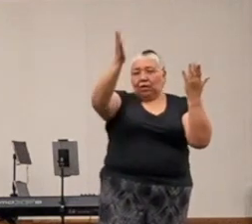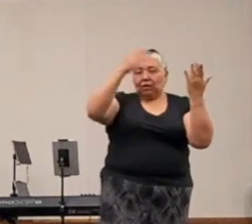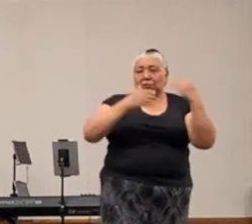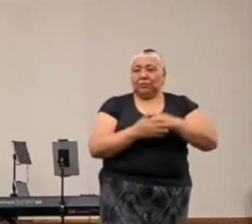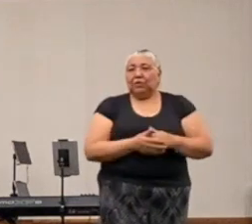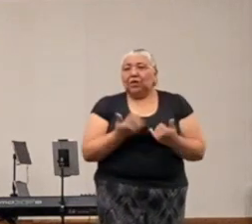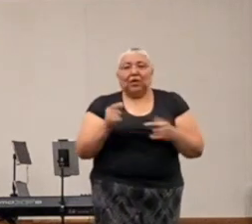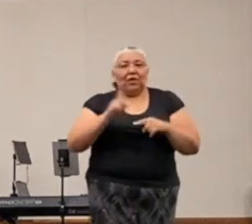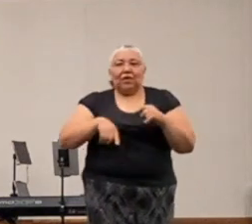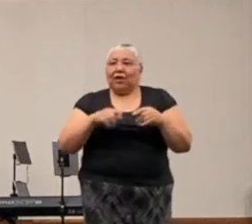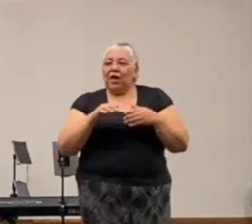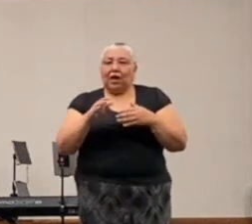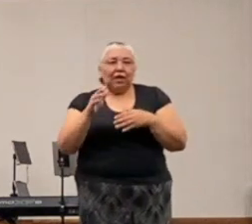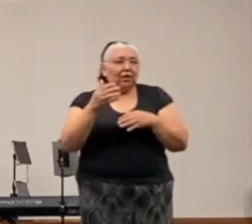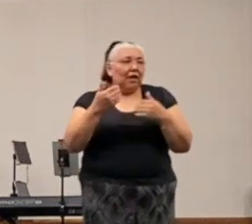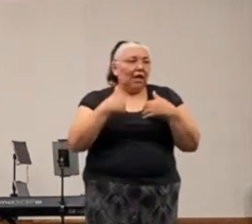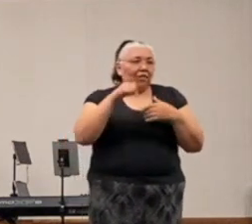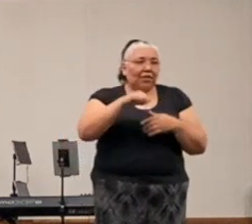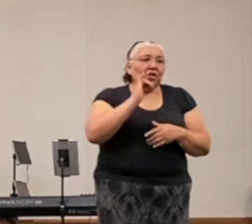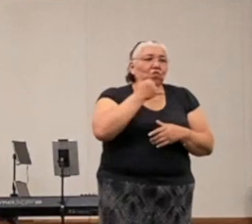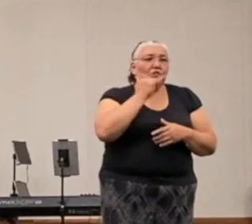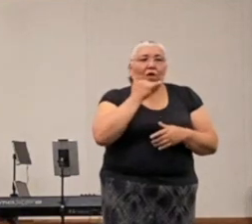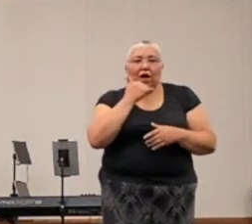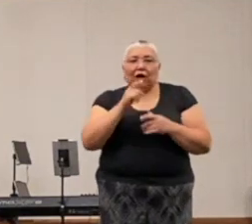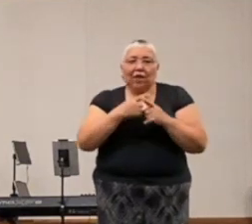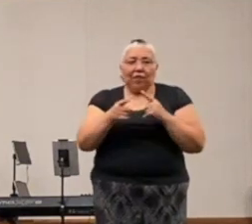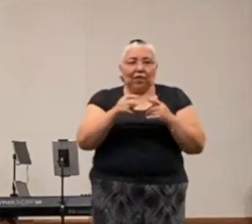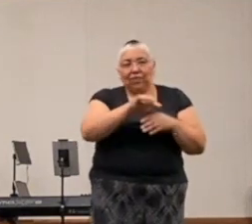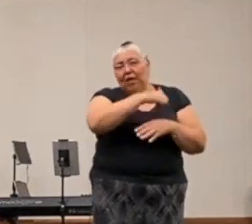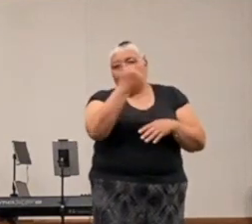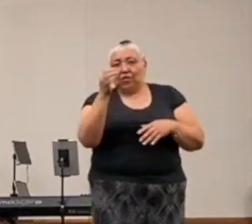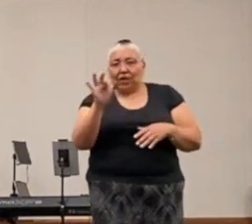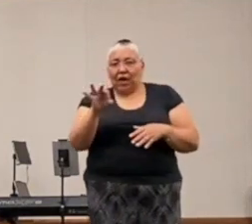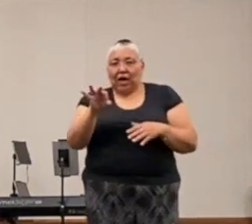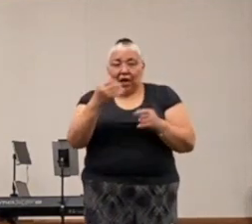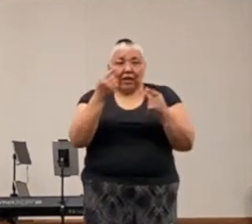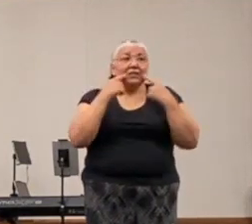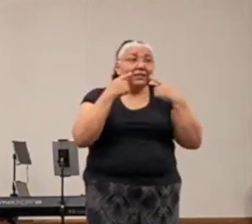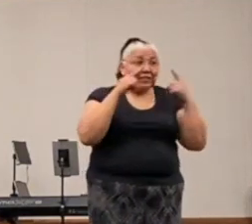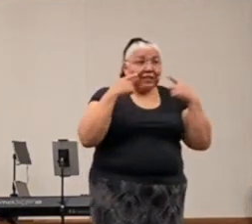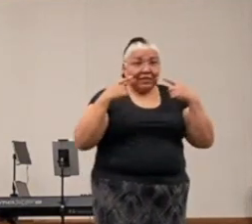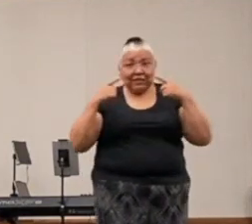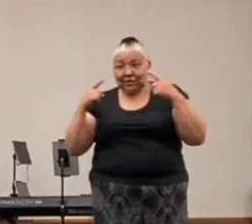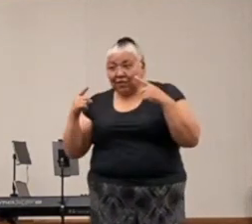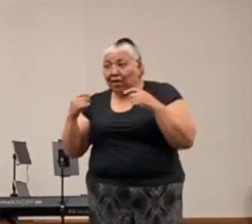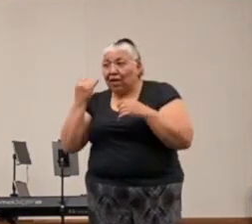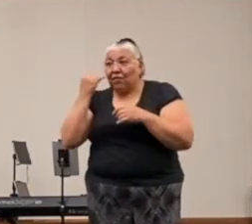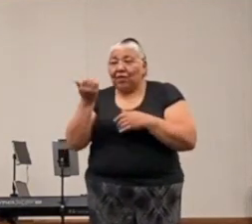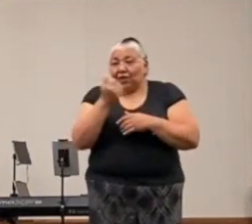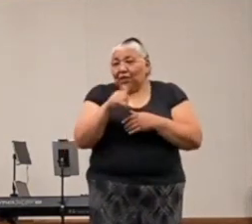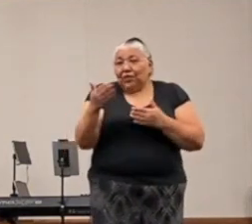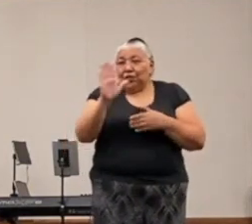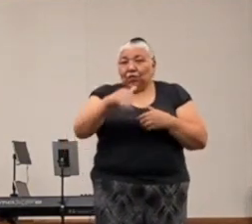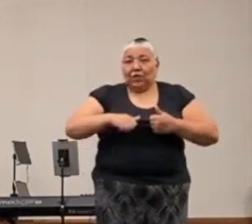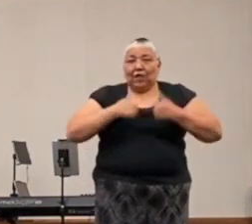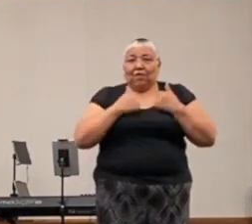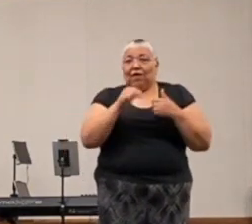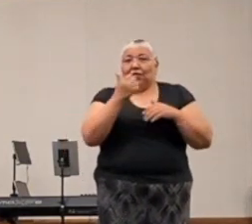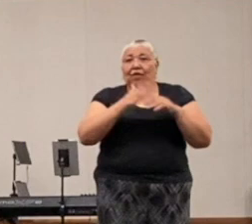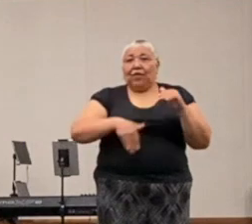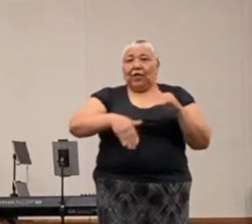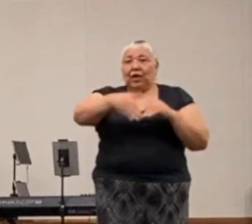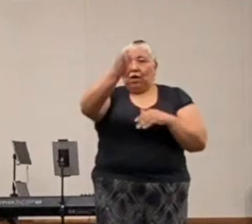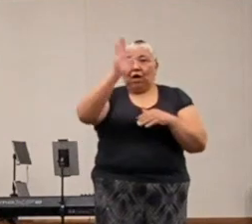and expect to proceed in the other 9 with success. If there's ever anything in your life other than